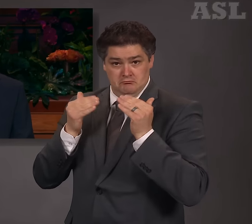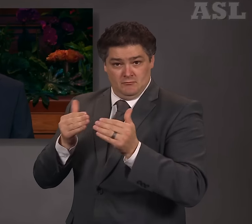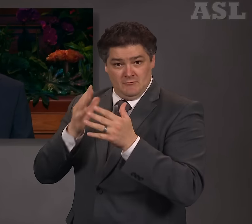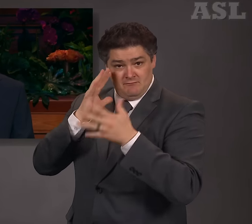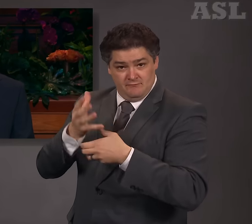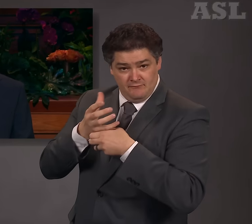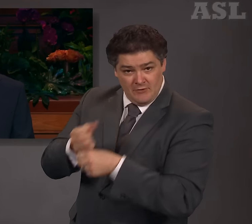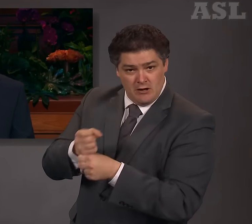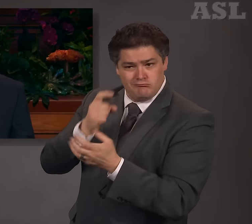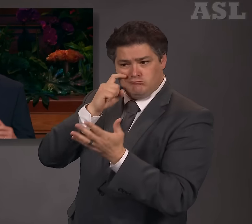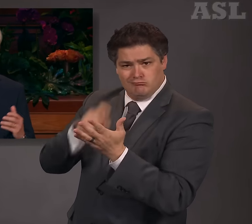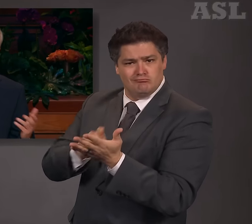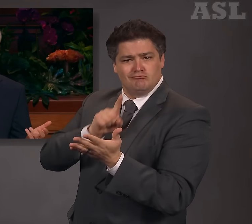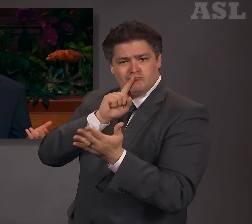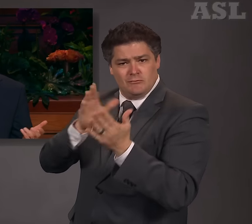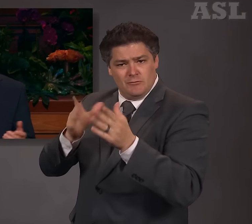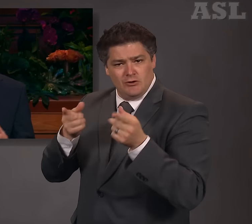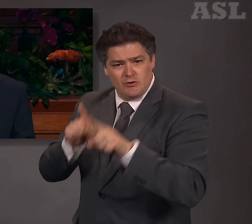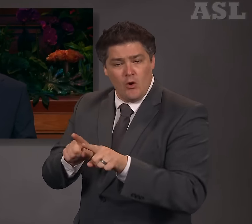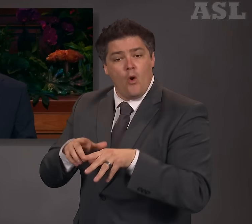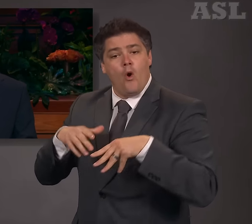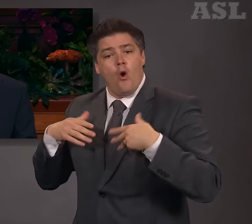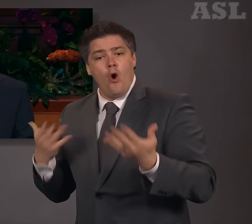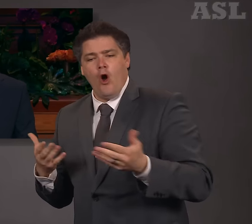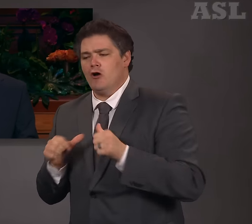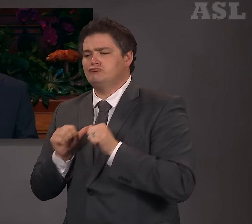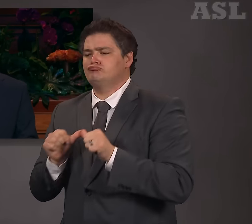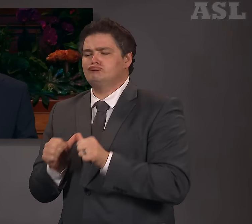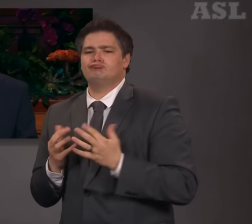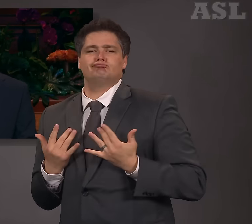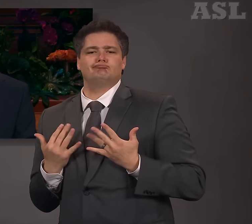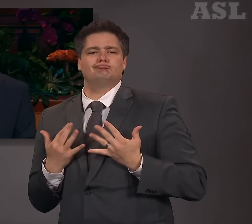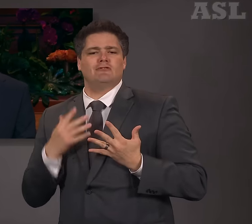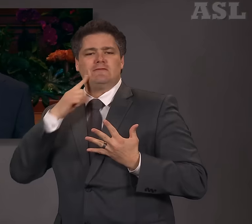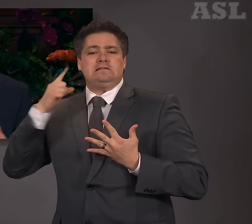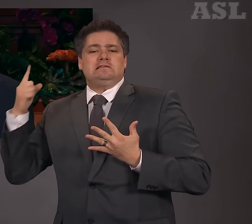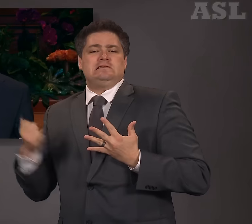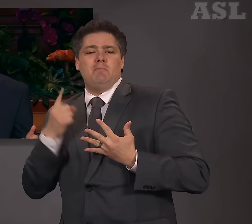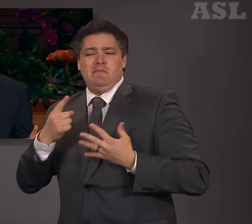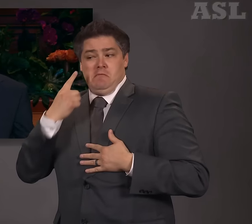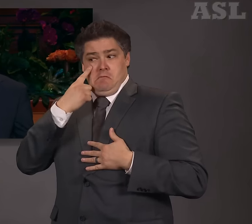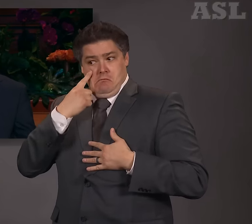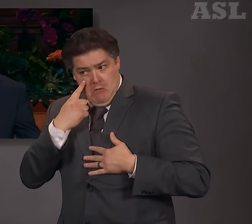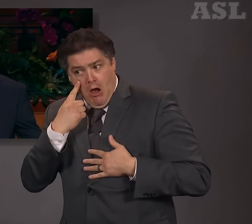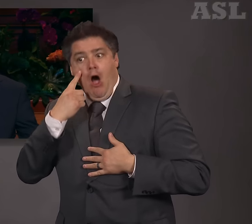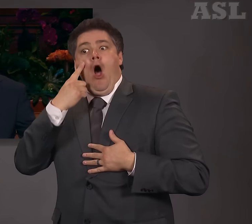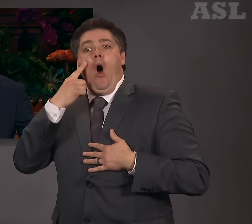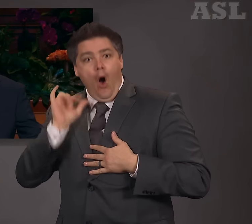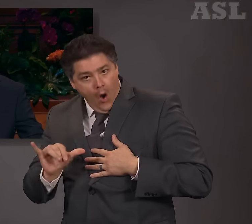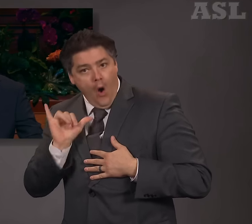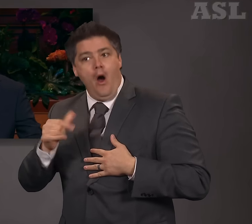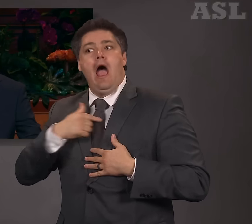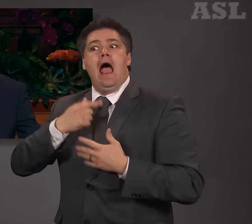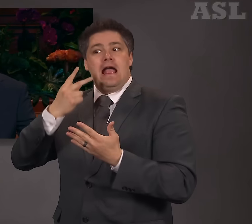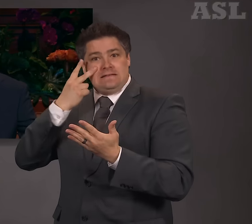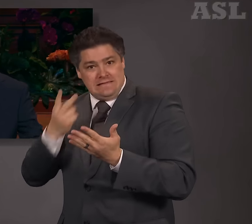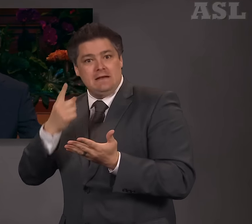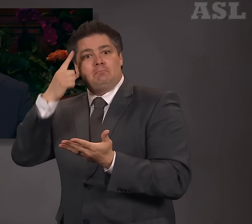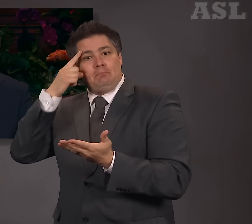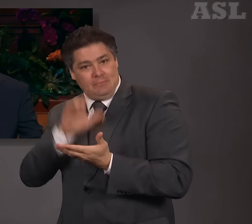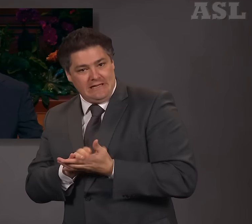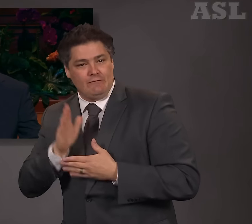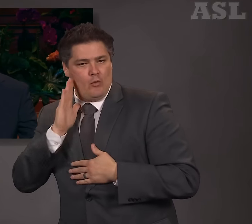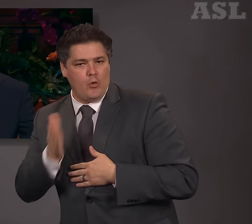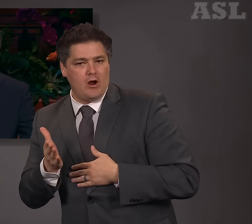when miracles happen, or skeptically wait for something to happen before choosing to believe only